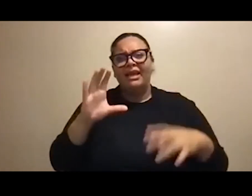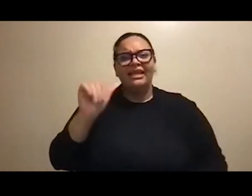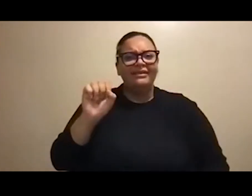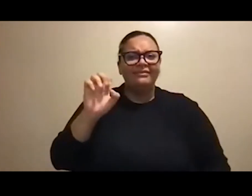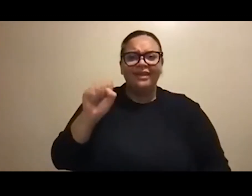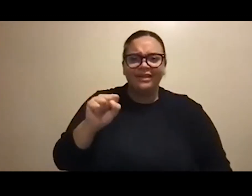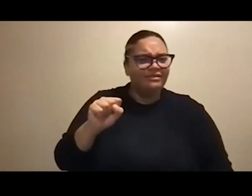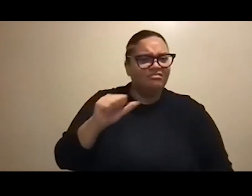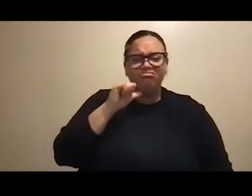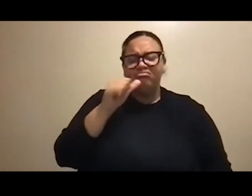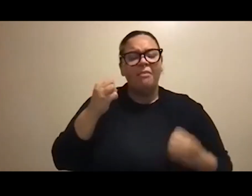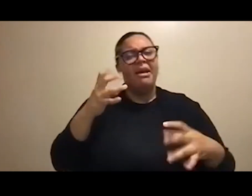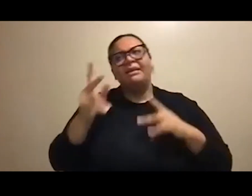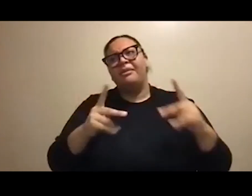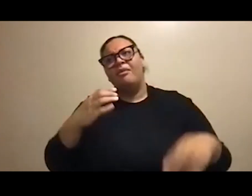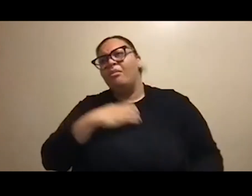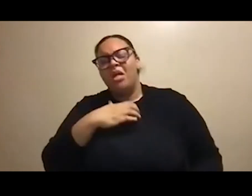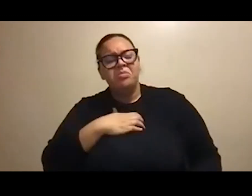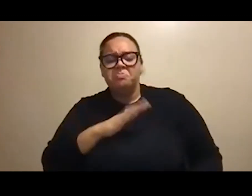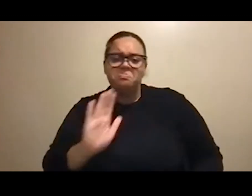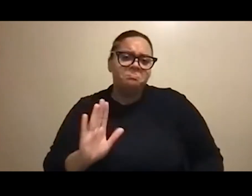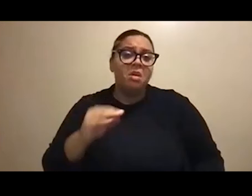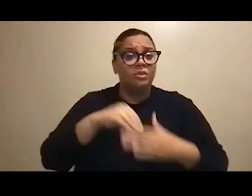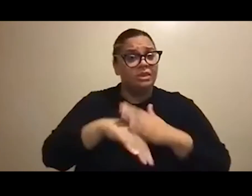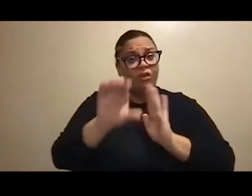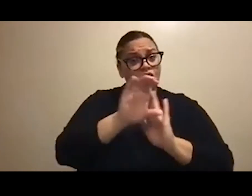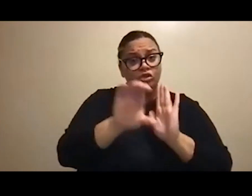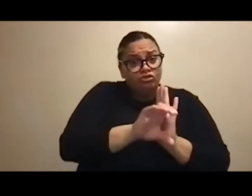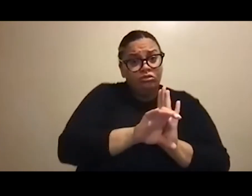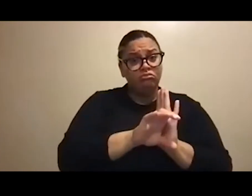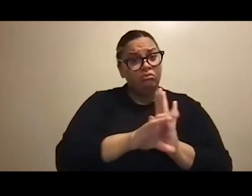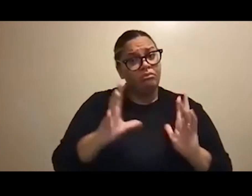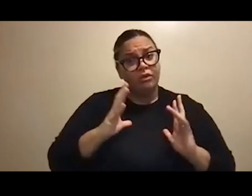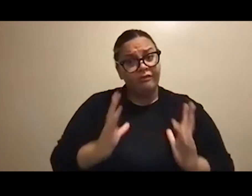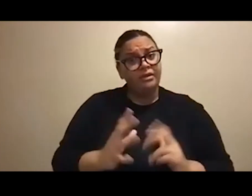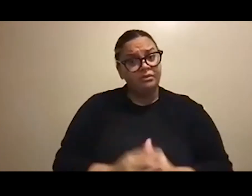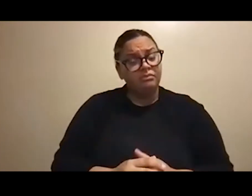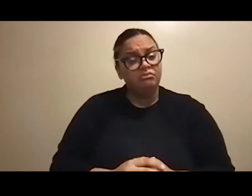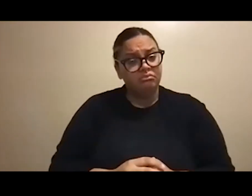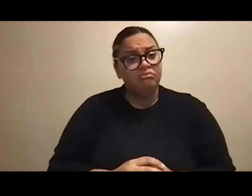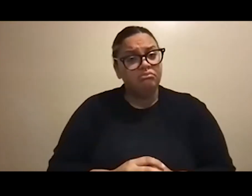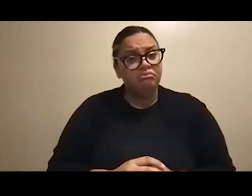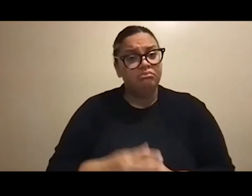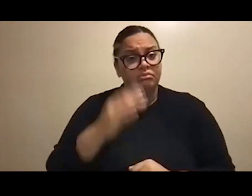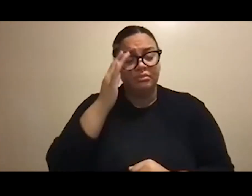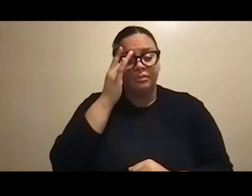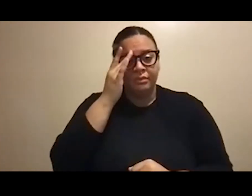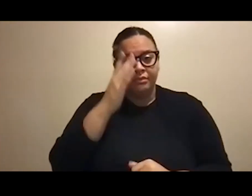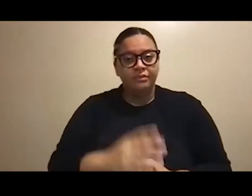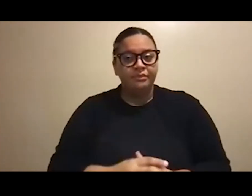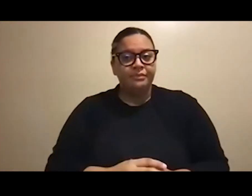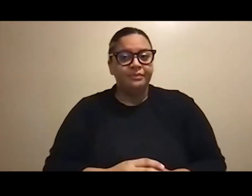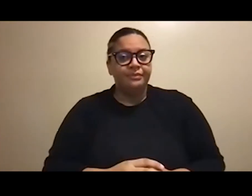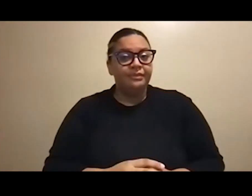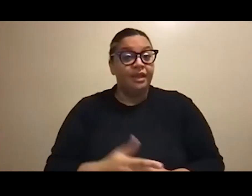around the Second Amendment. It was there in the Constitution, right? It's here in the Constitution. It's there